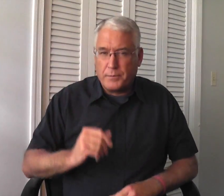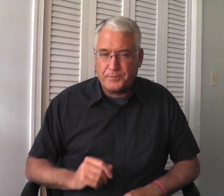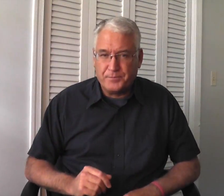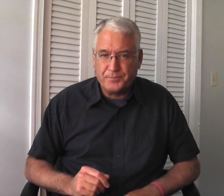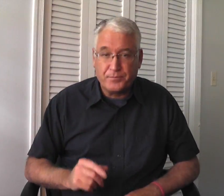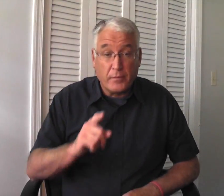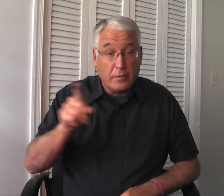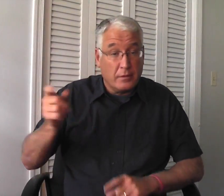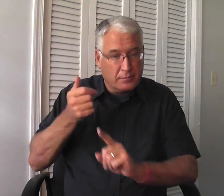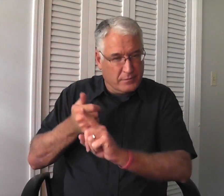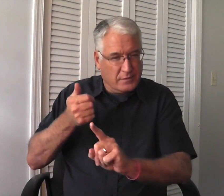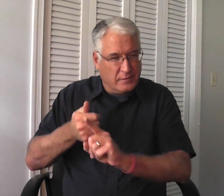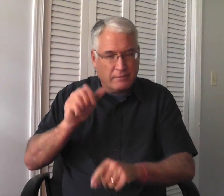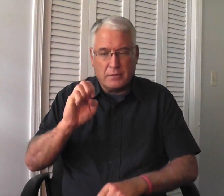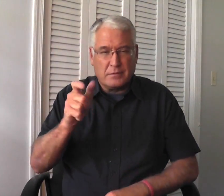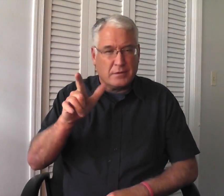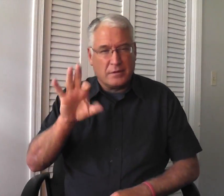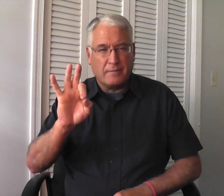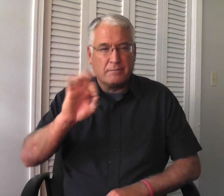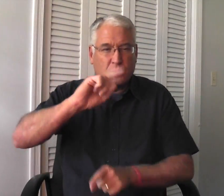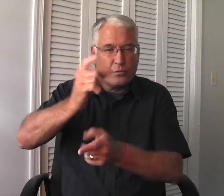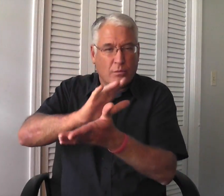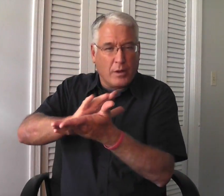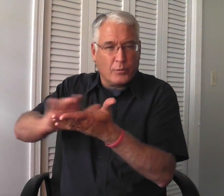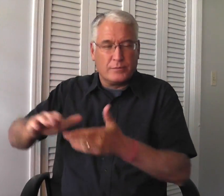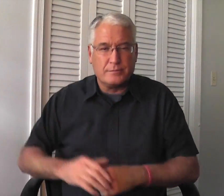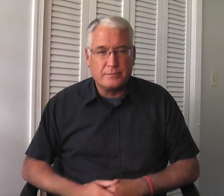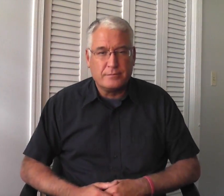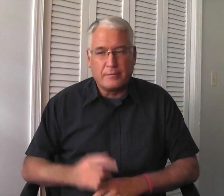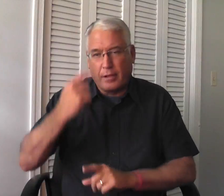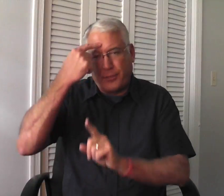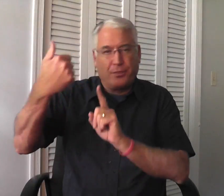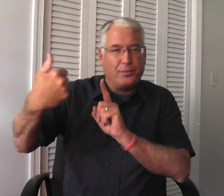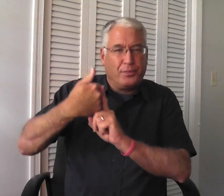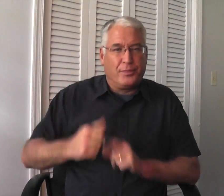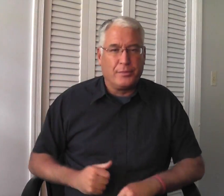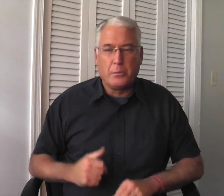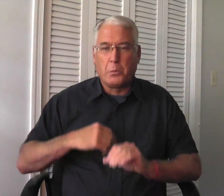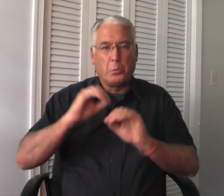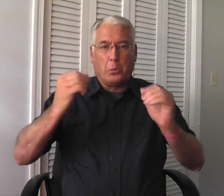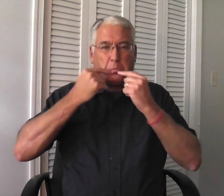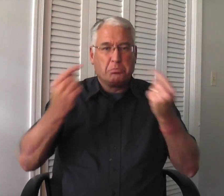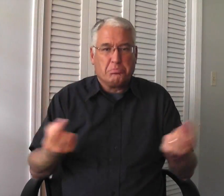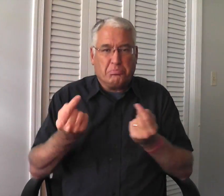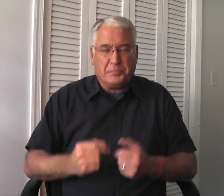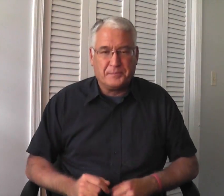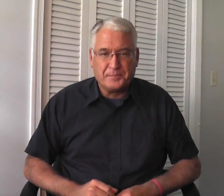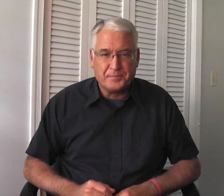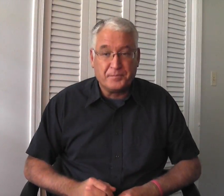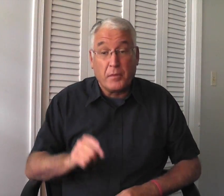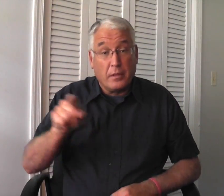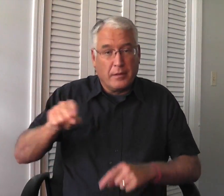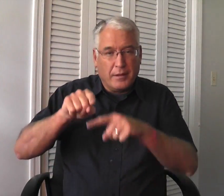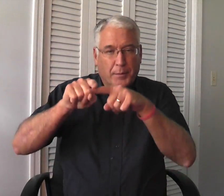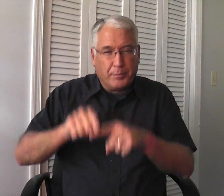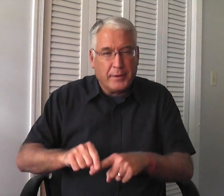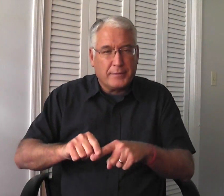their sins. That's a problem. They were self-righteous. They thought of themselves as